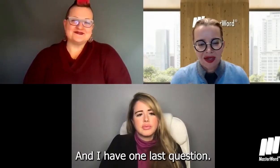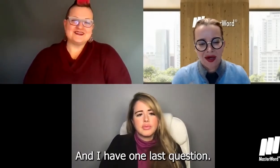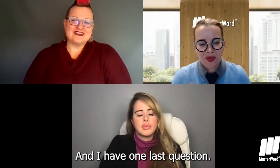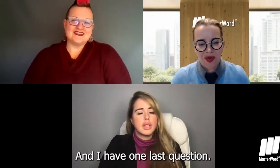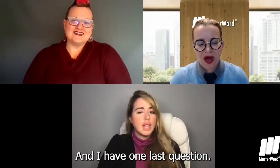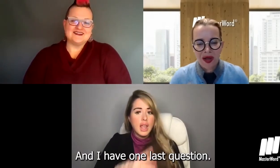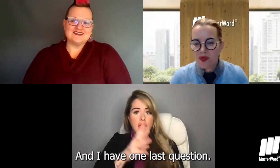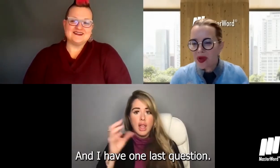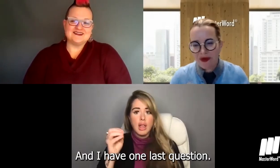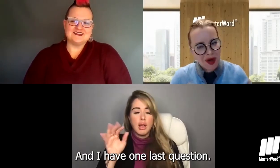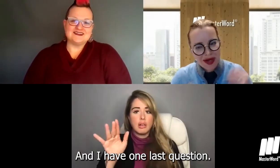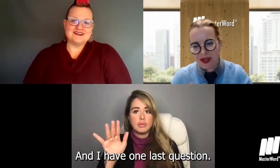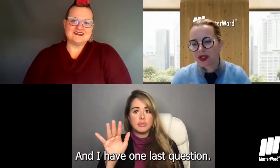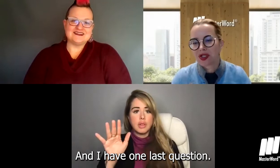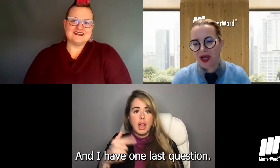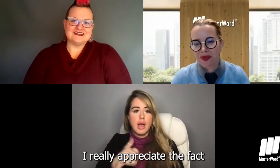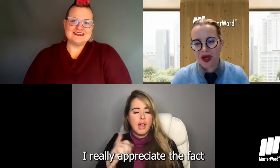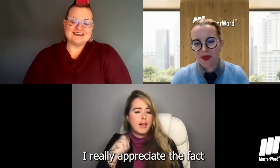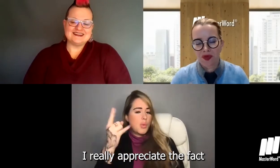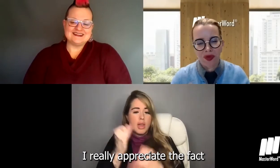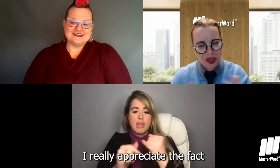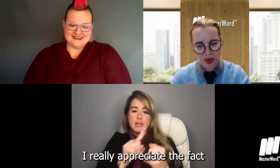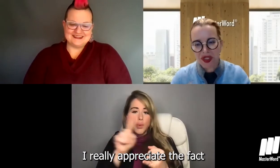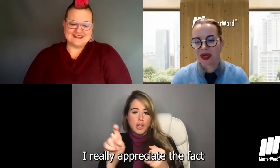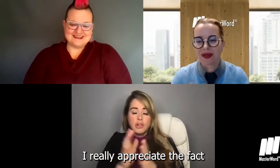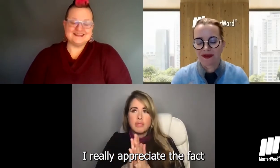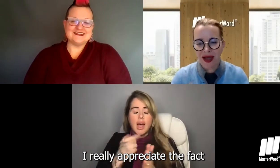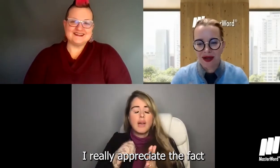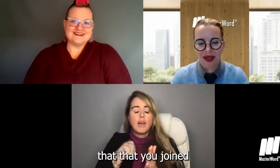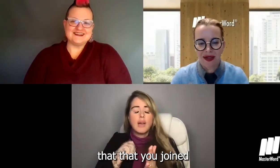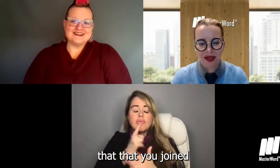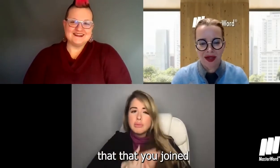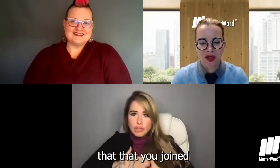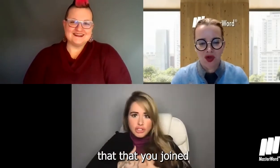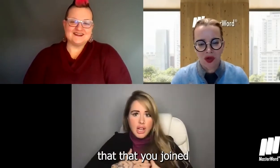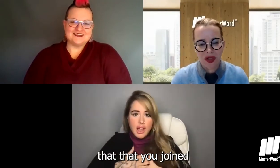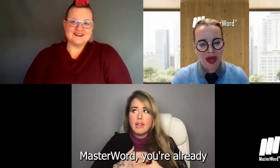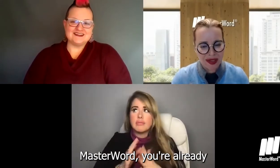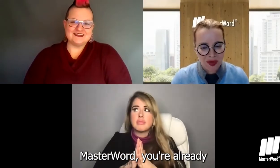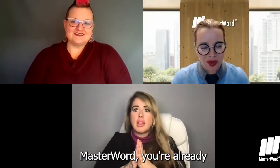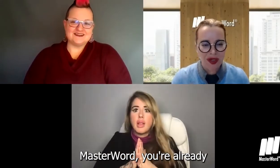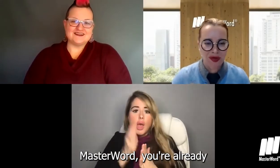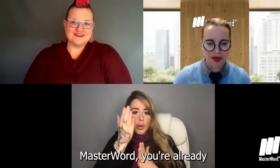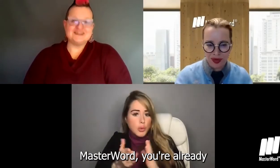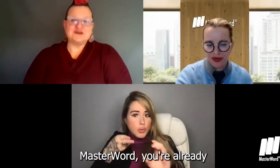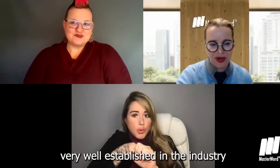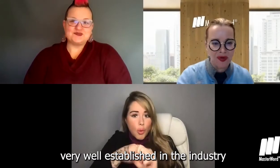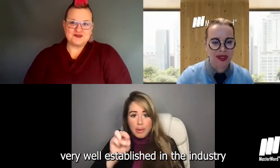And I have one last question. I really appreciate the fact that you joined MasterWord. You're already very well